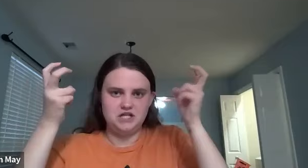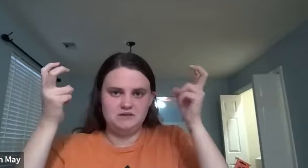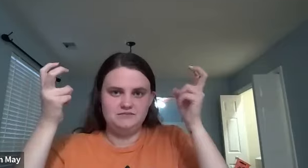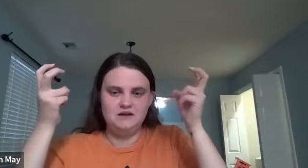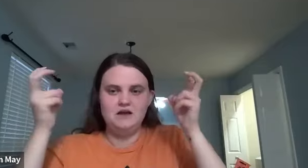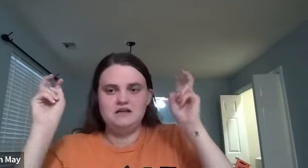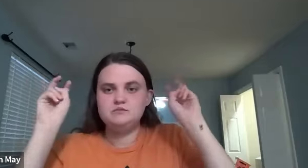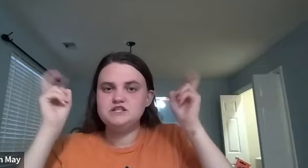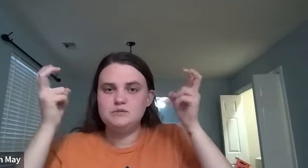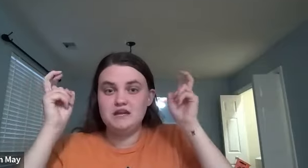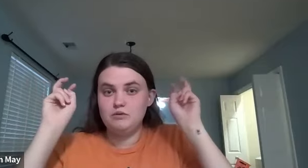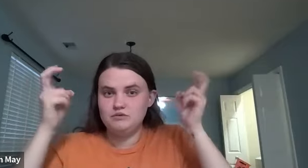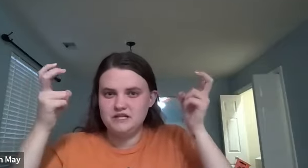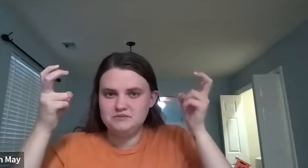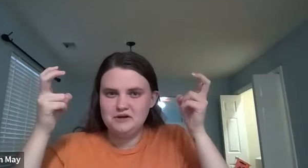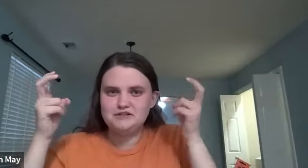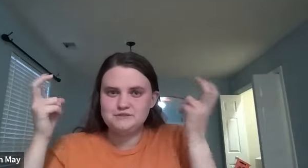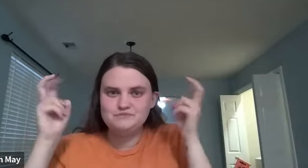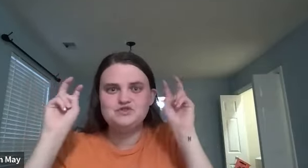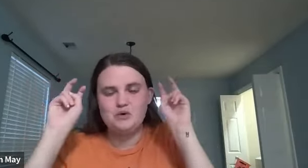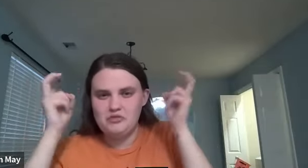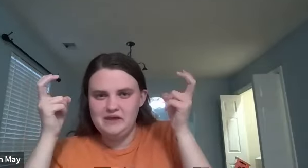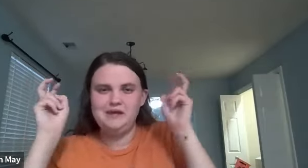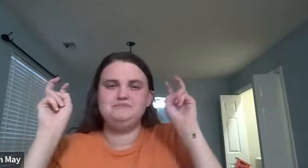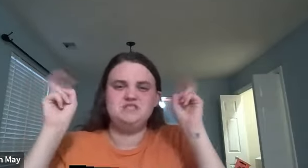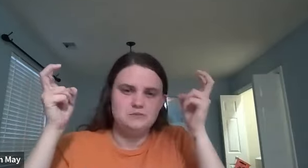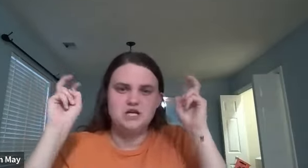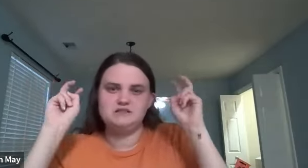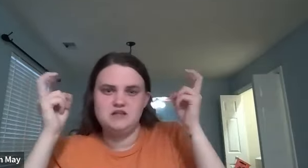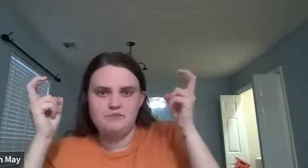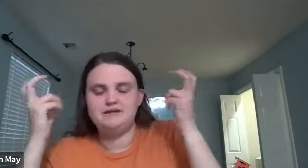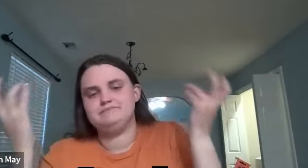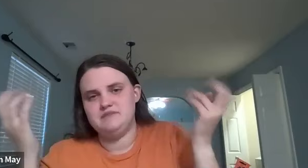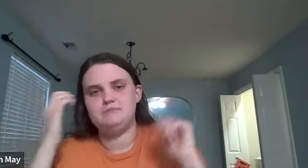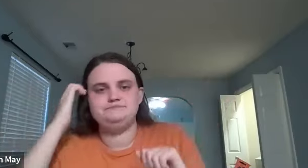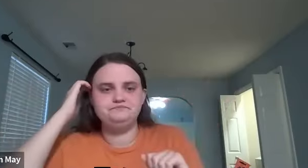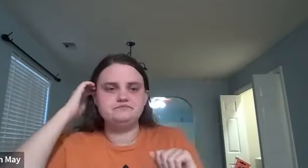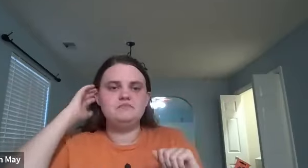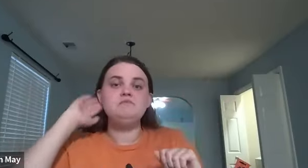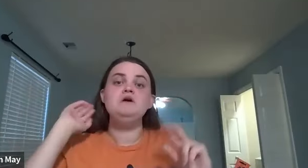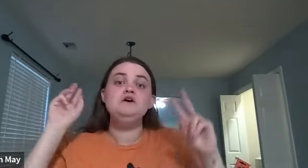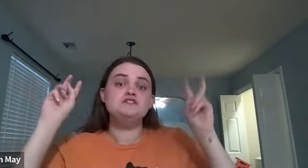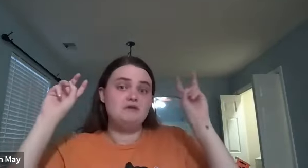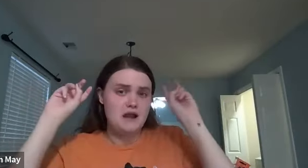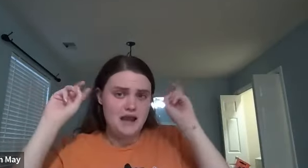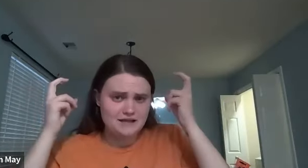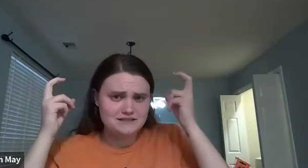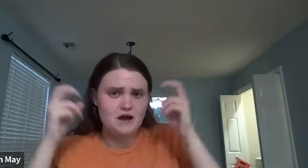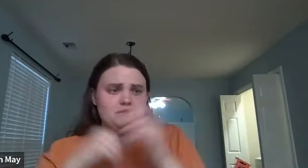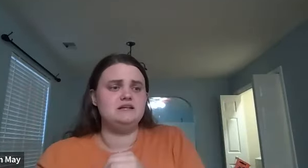them. It's almost like you're making quotation marks. So theme, subject, topic, that. So our next topic is